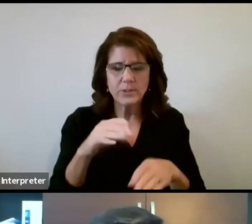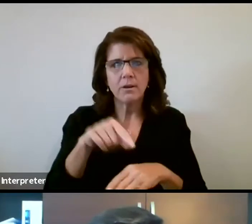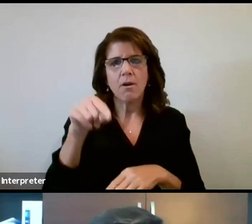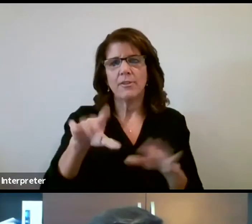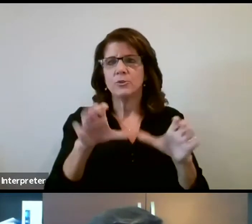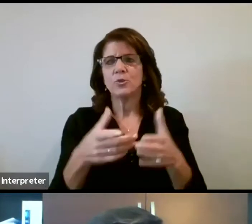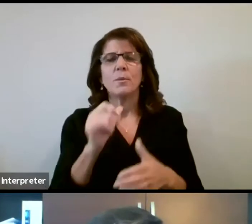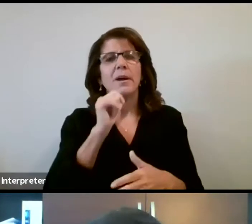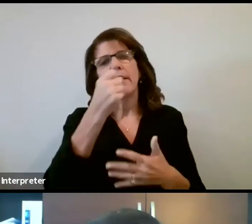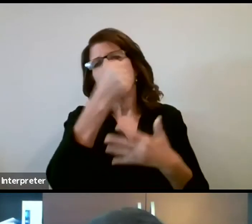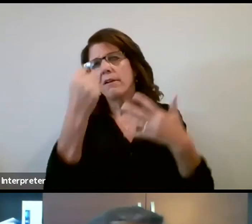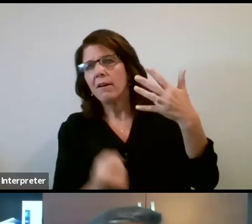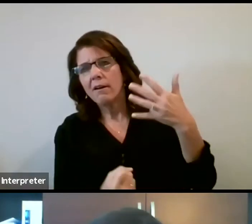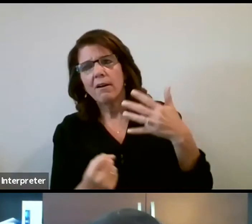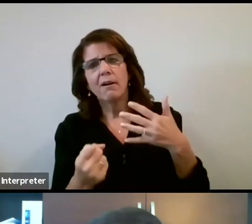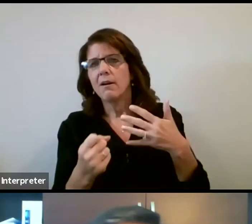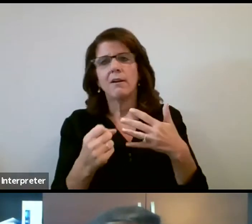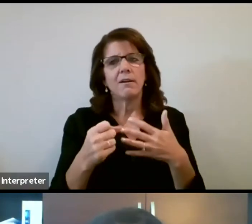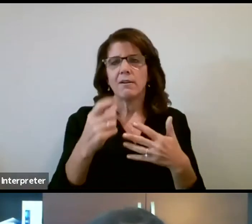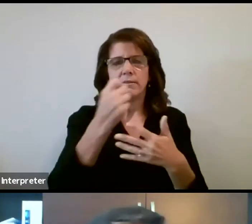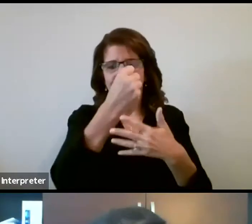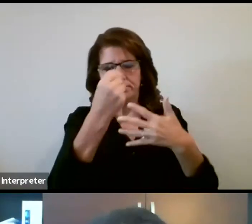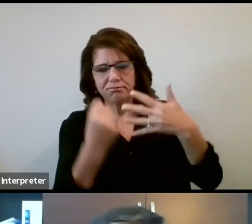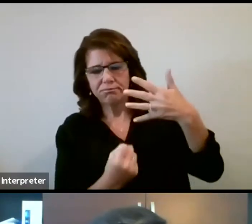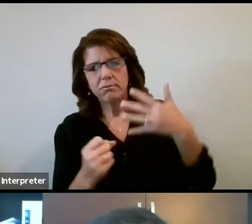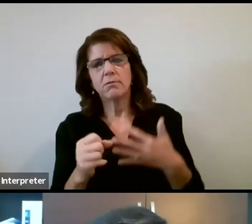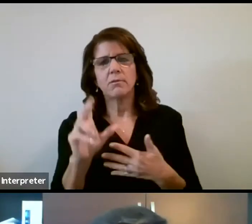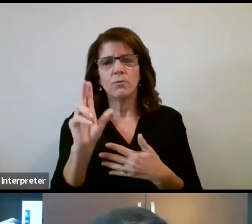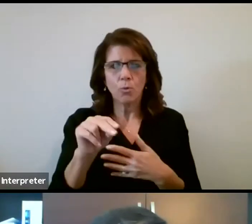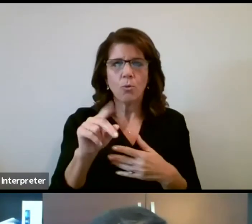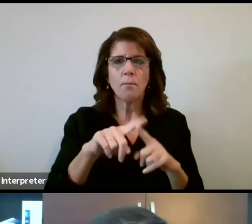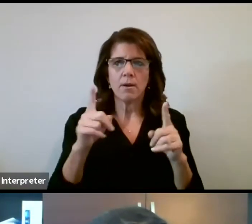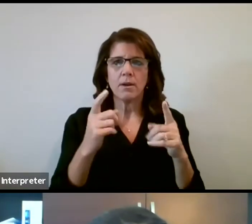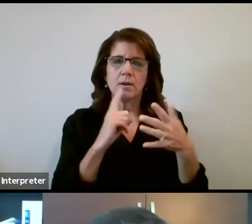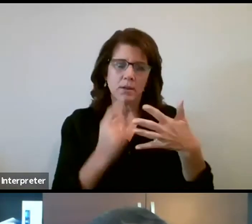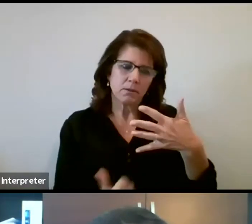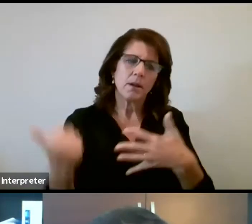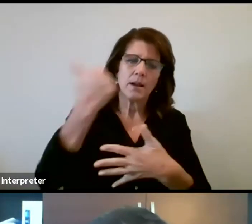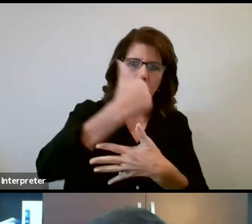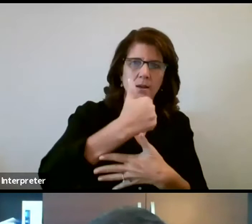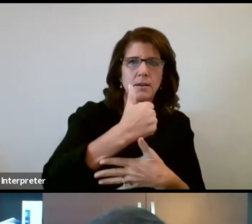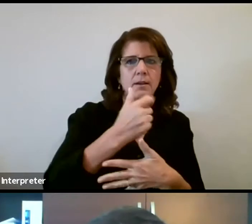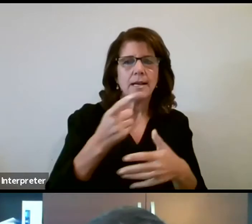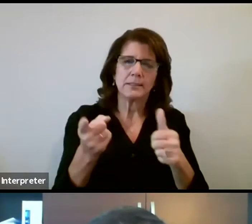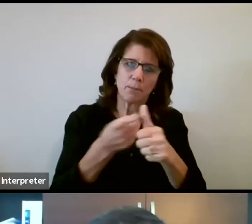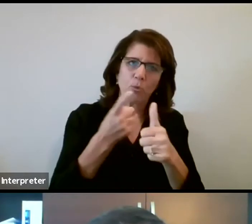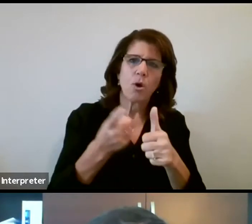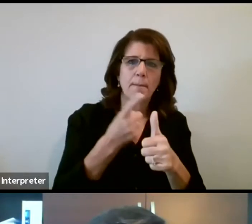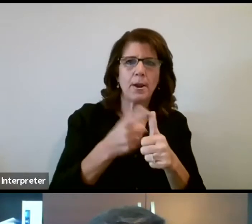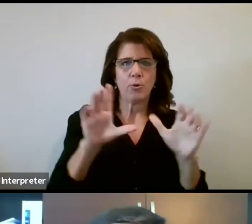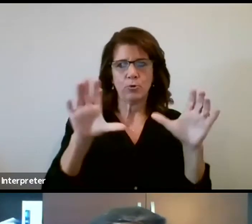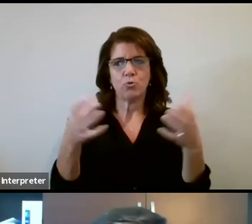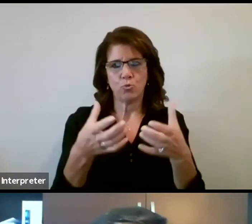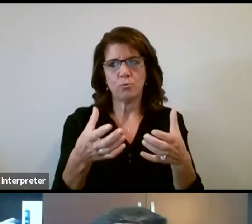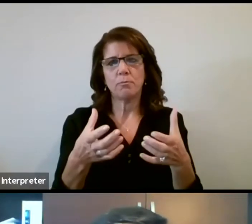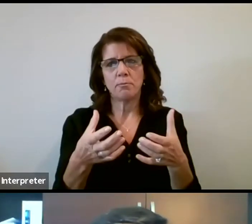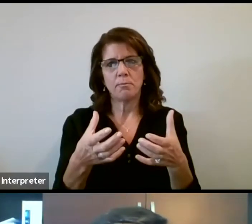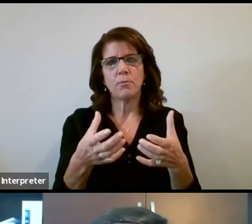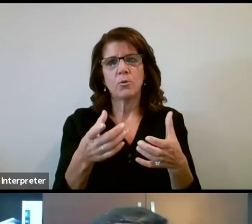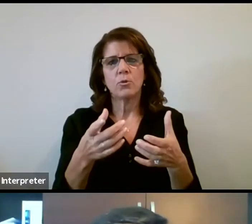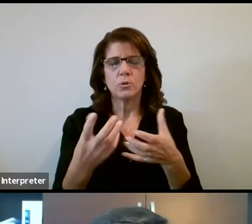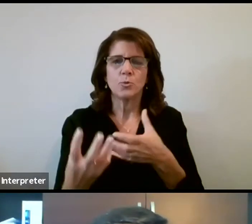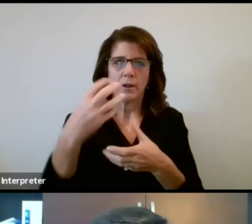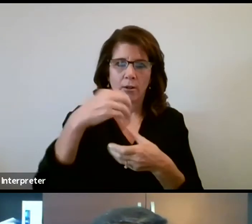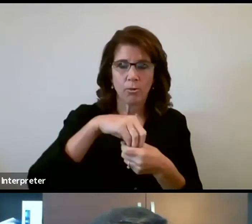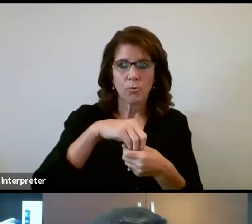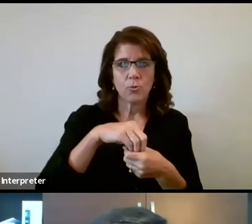secondarily, not in tertiary, which is often the case, but as a primary group to